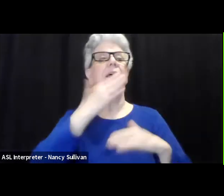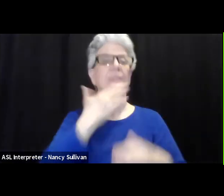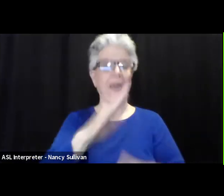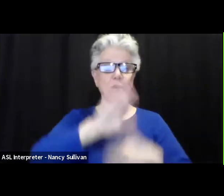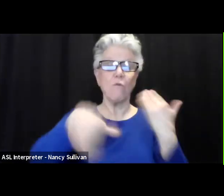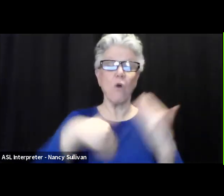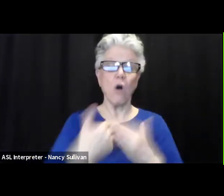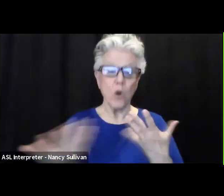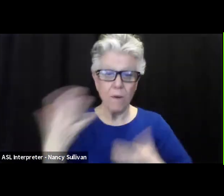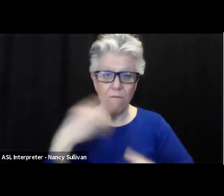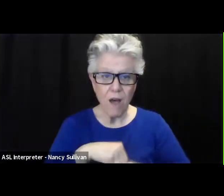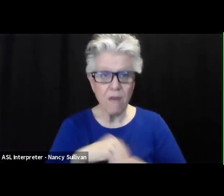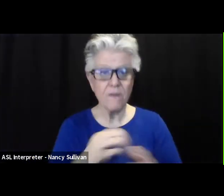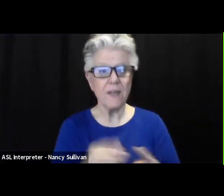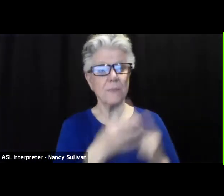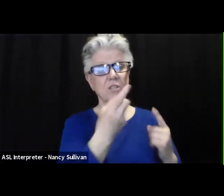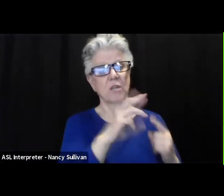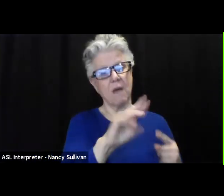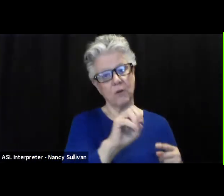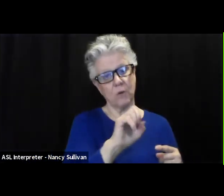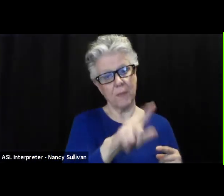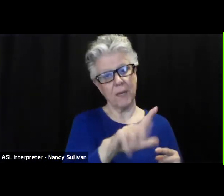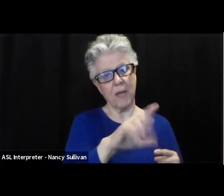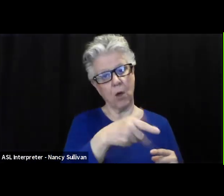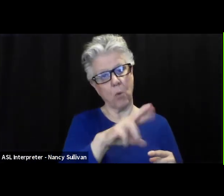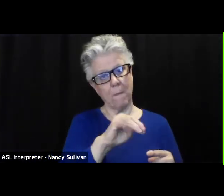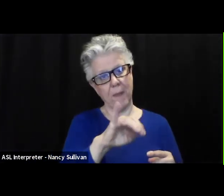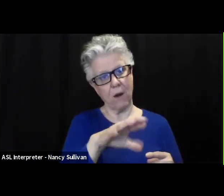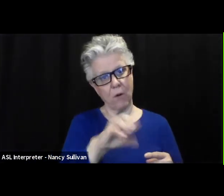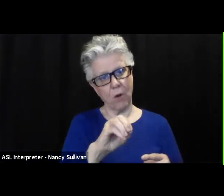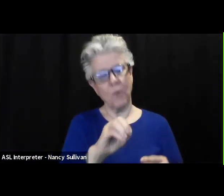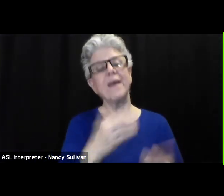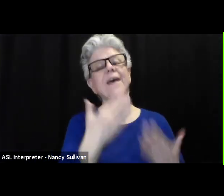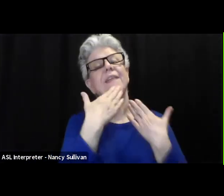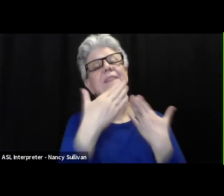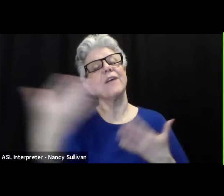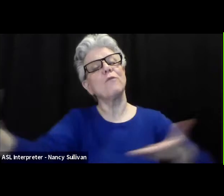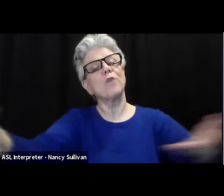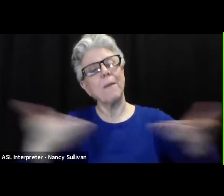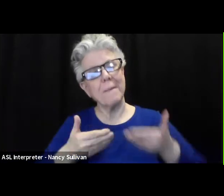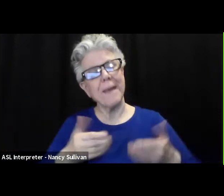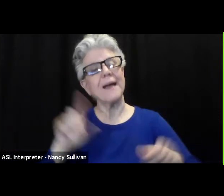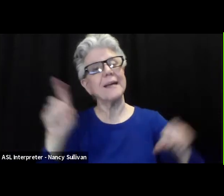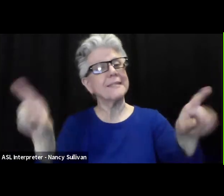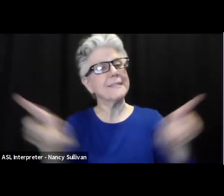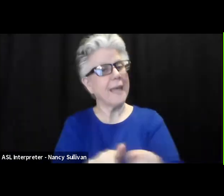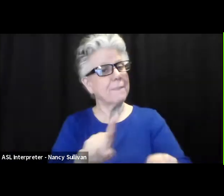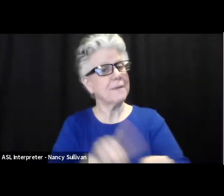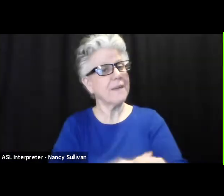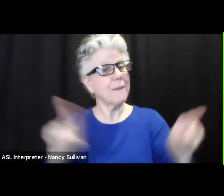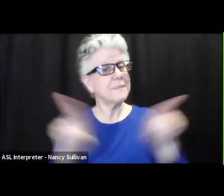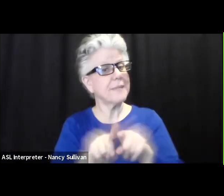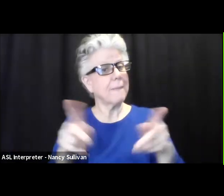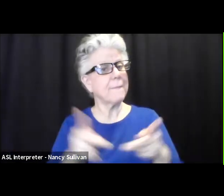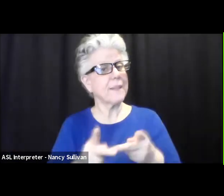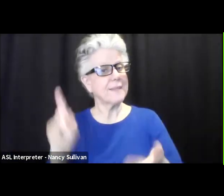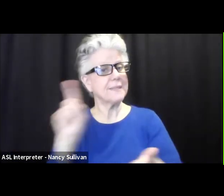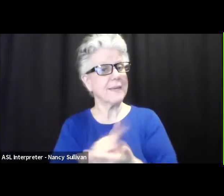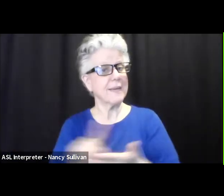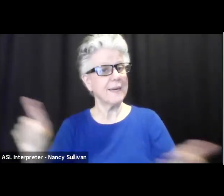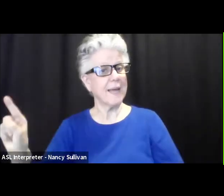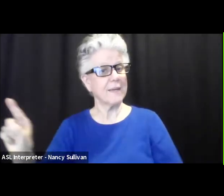event, especially Dr. Miguel Romero. And we look forward to welcoming you all back, same time, same place, next week.